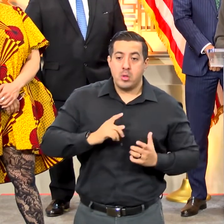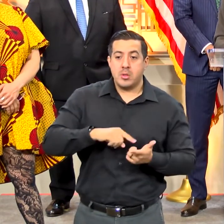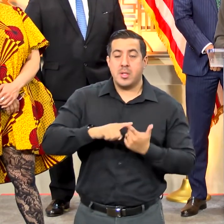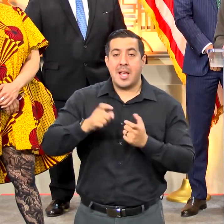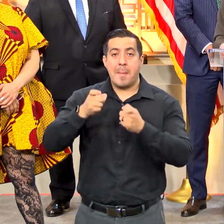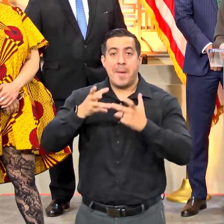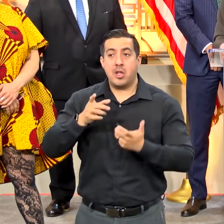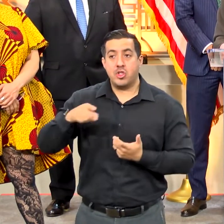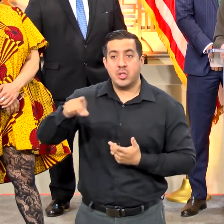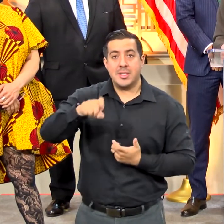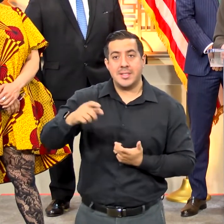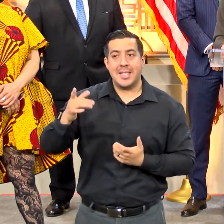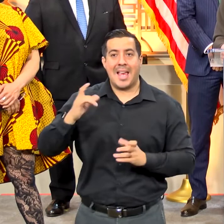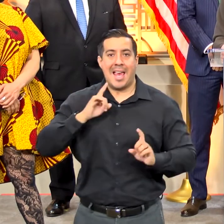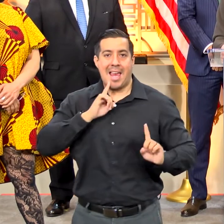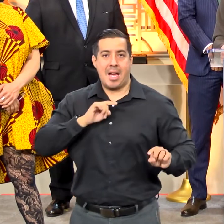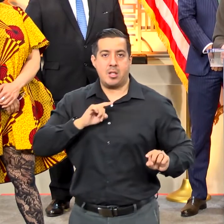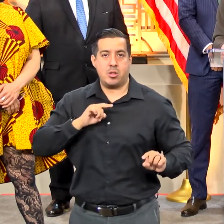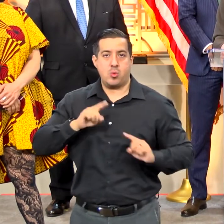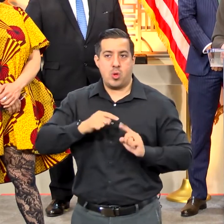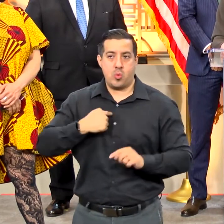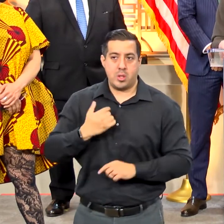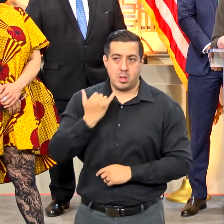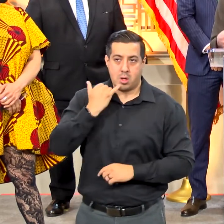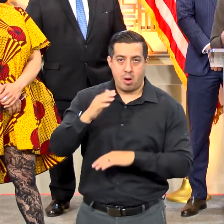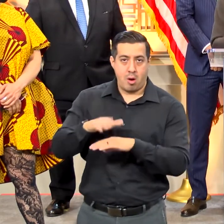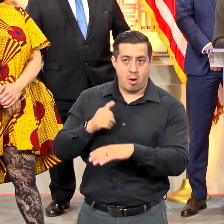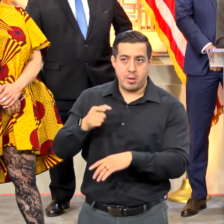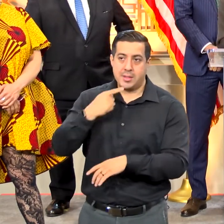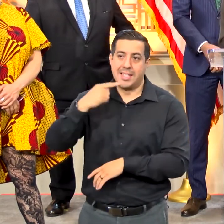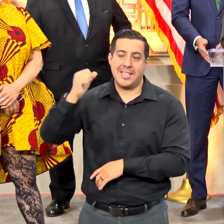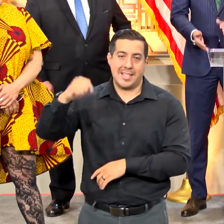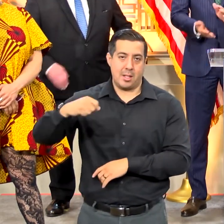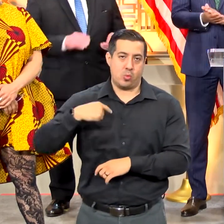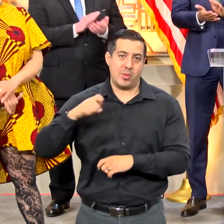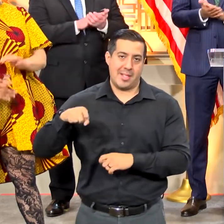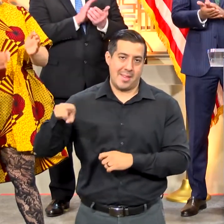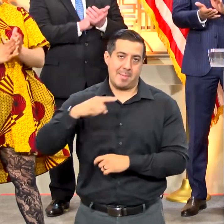in our community to answer our call and say yes.